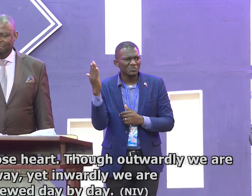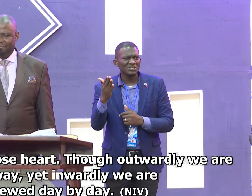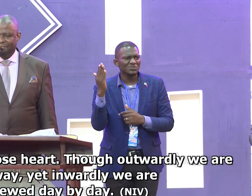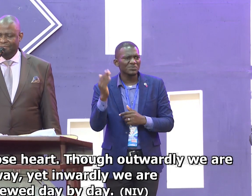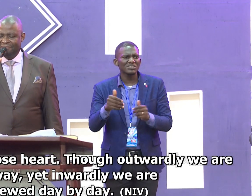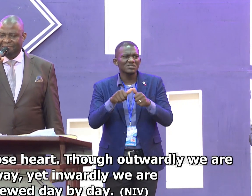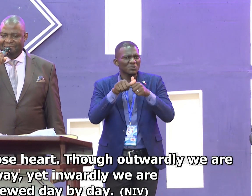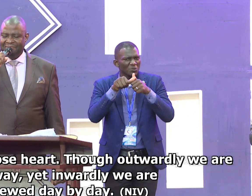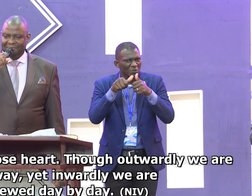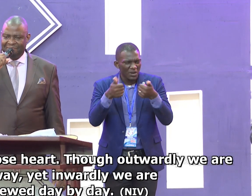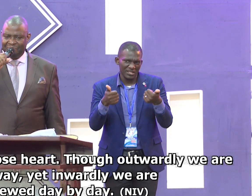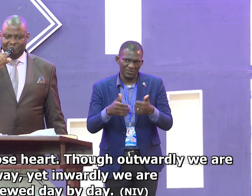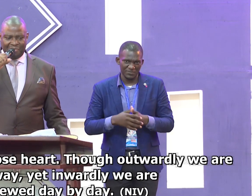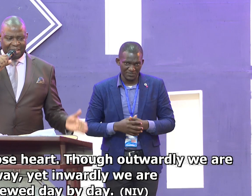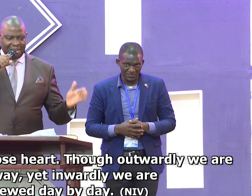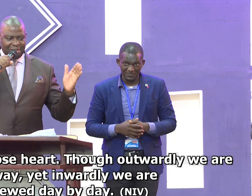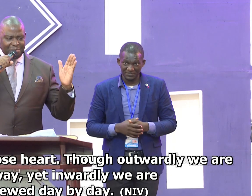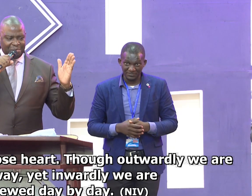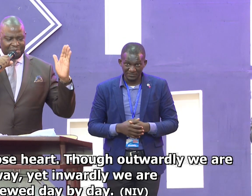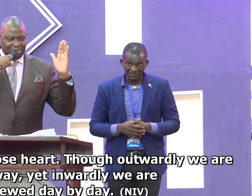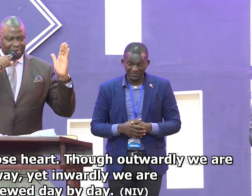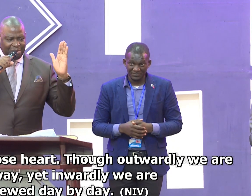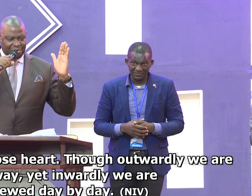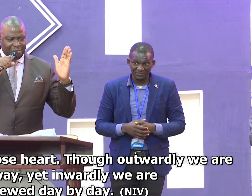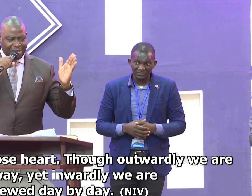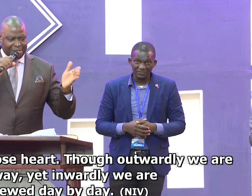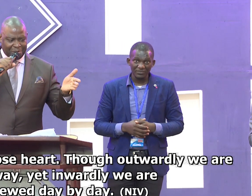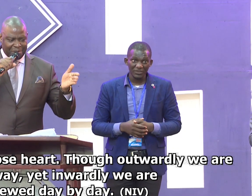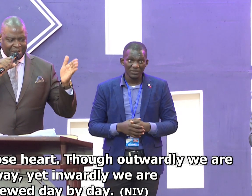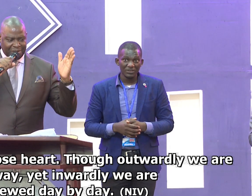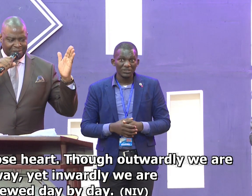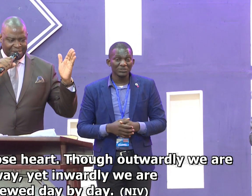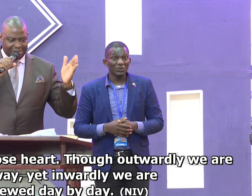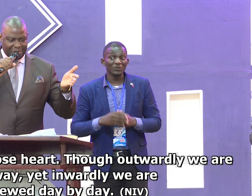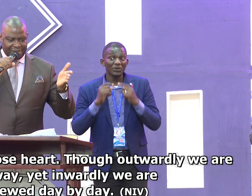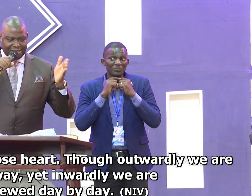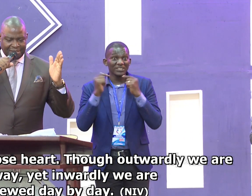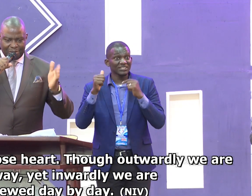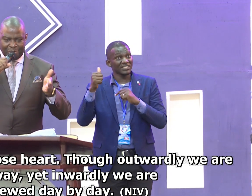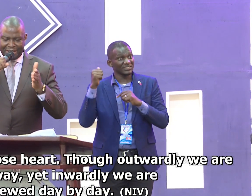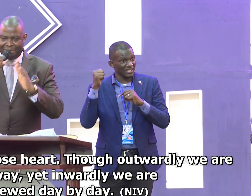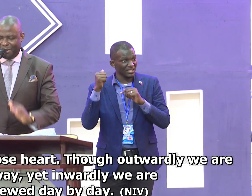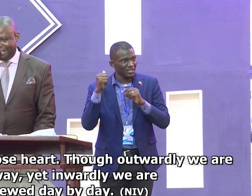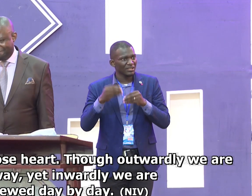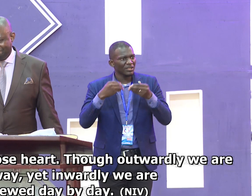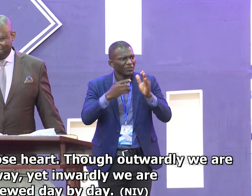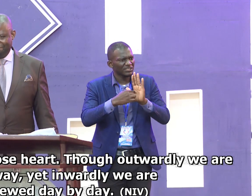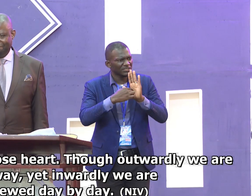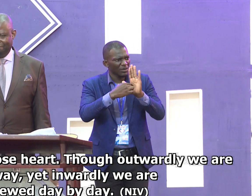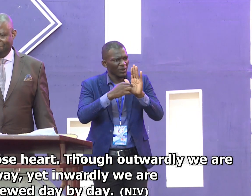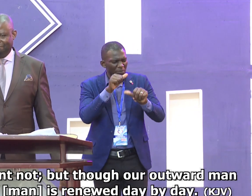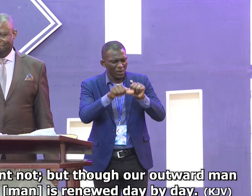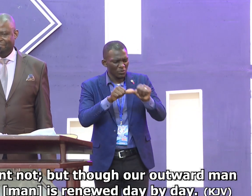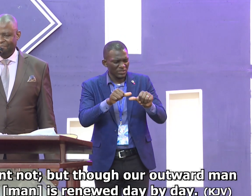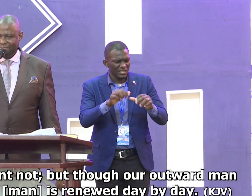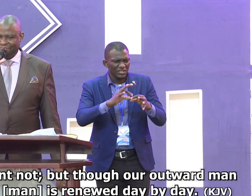Paul Luzinda yakozeseze ekyokulabirako ekirungi ekyampadde omukisa eri obulamu bwange. When he talked about the spirit, soul and the body. Bwe